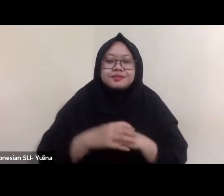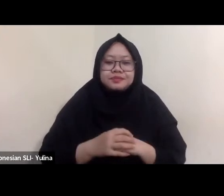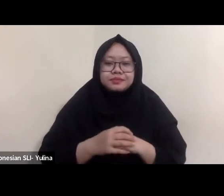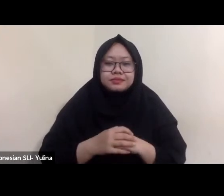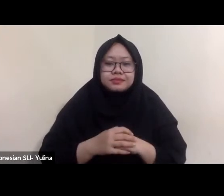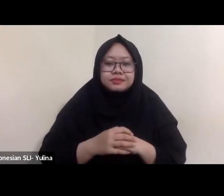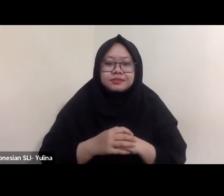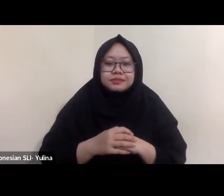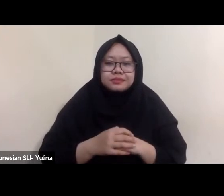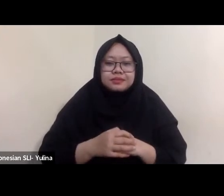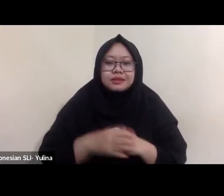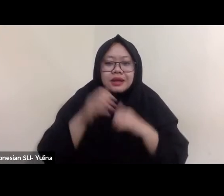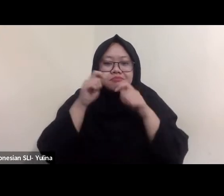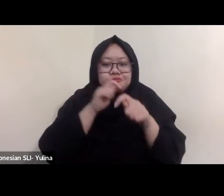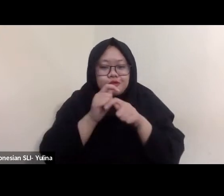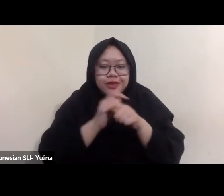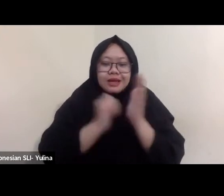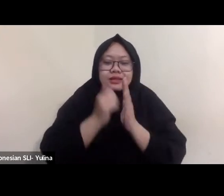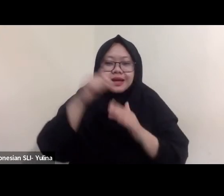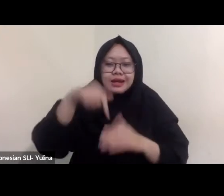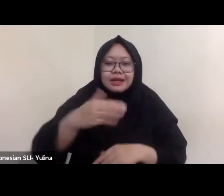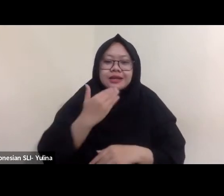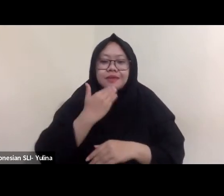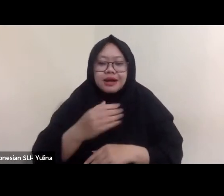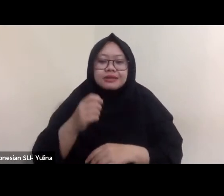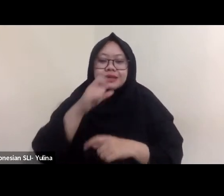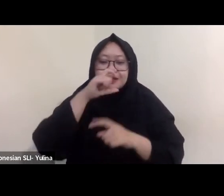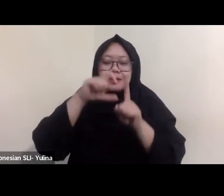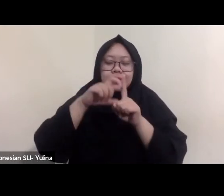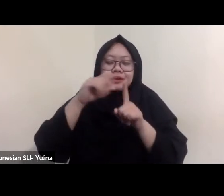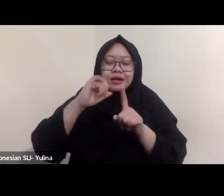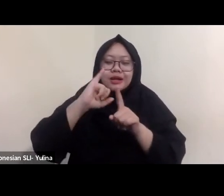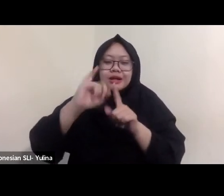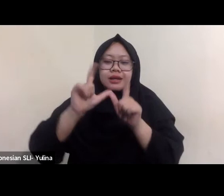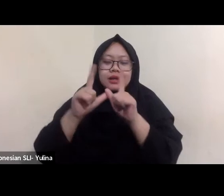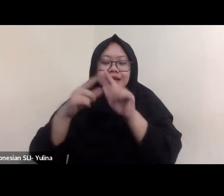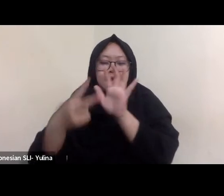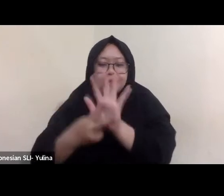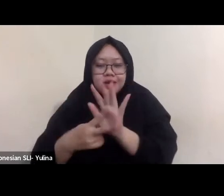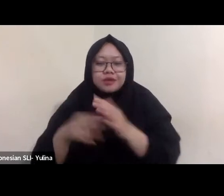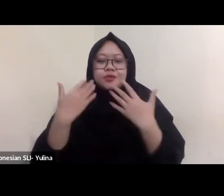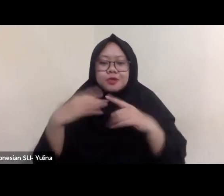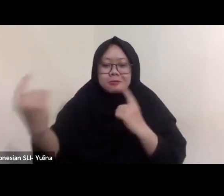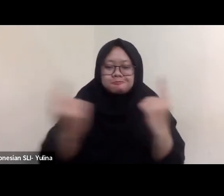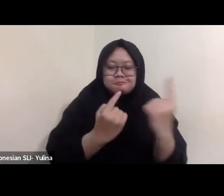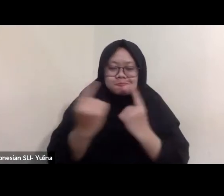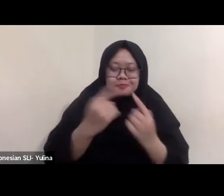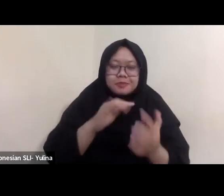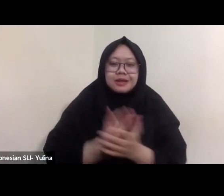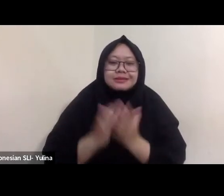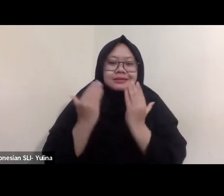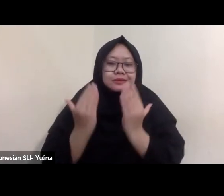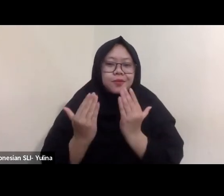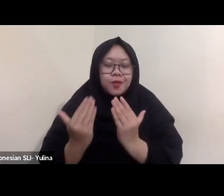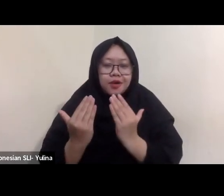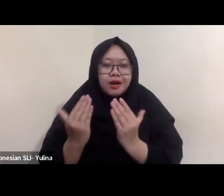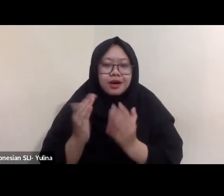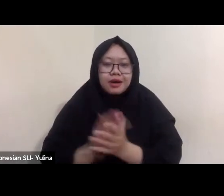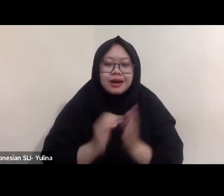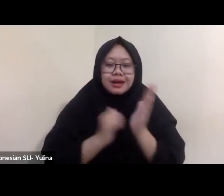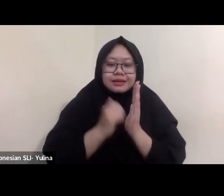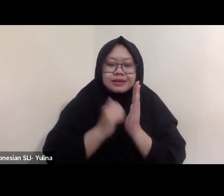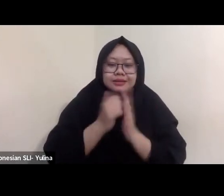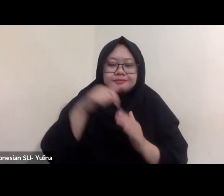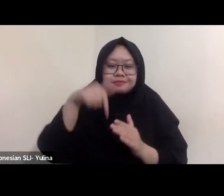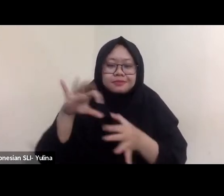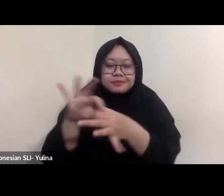attending our meeting, and hopefully it will be a fruitful cooperation between us, the C20 Working